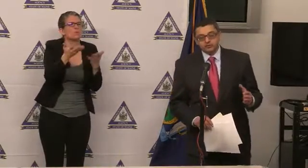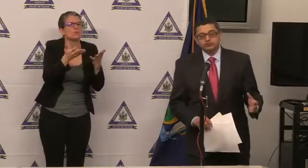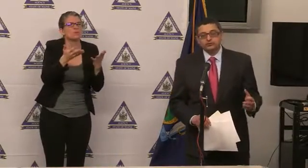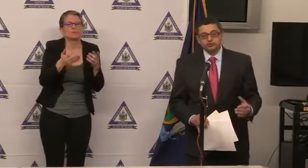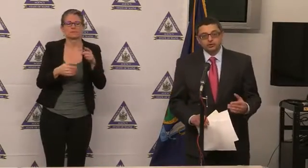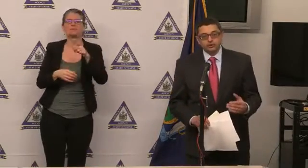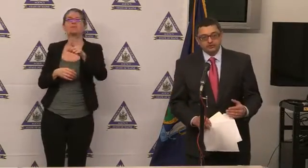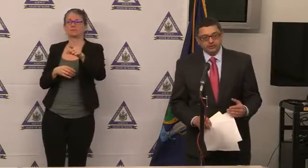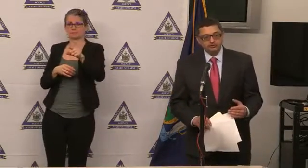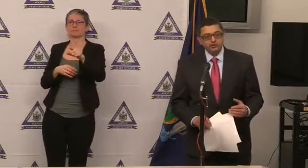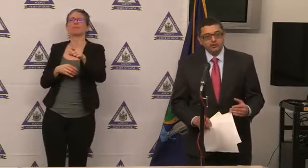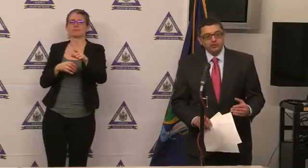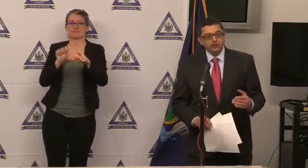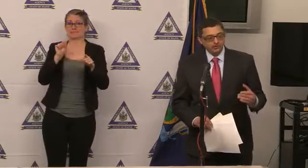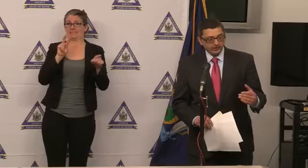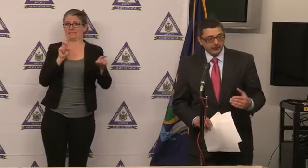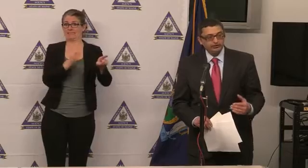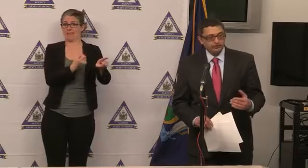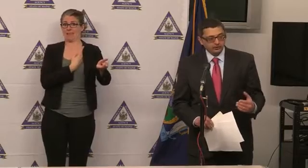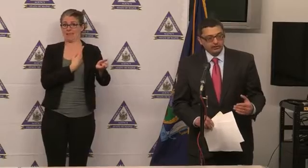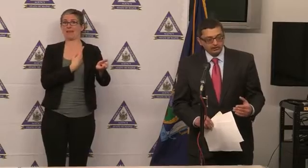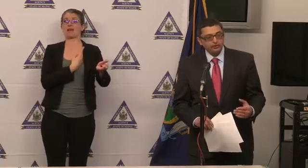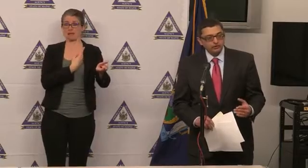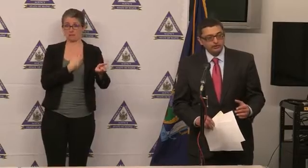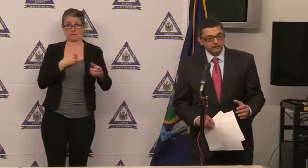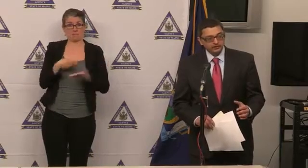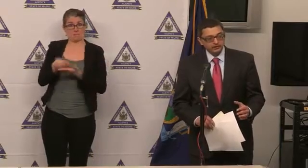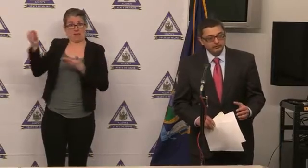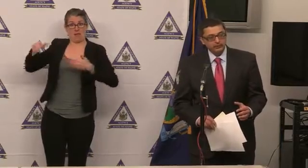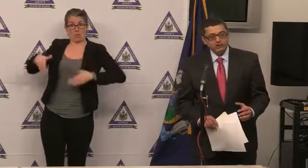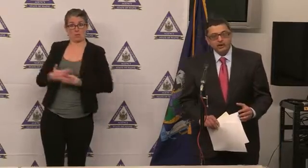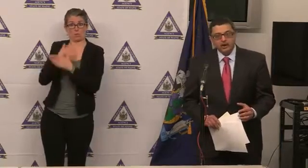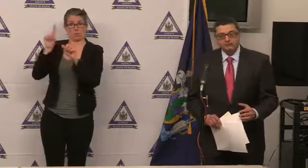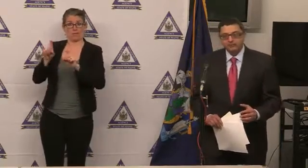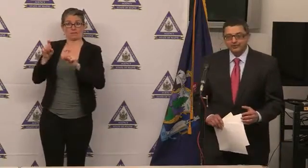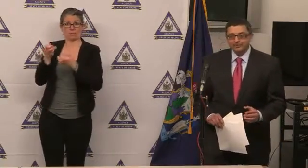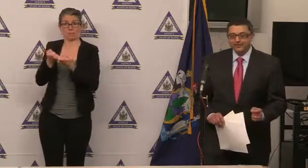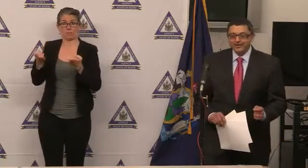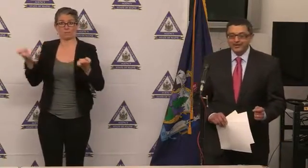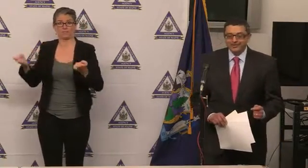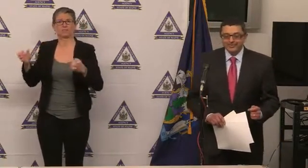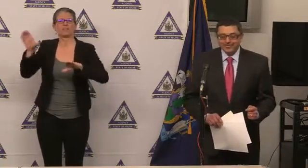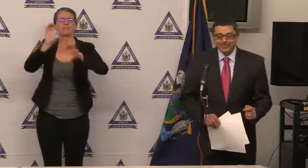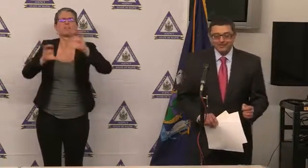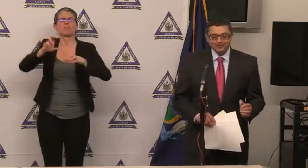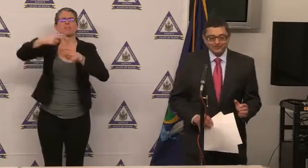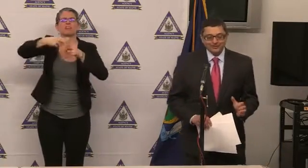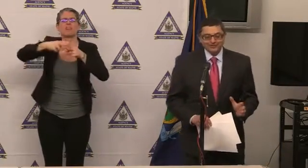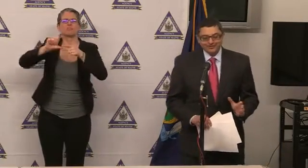we purchase new equipment, what reagent or chemical will it use?